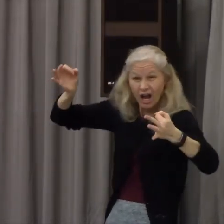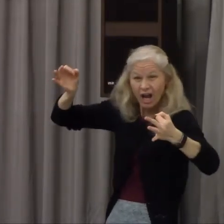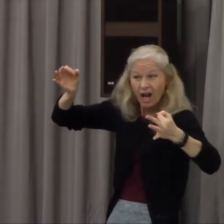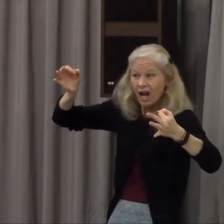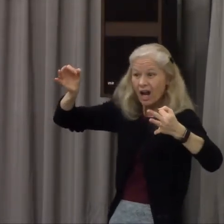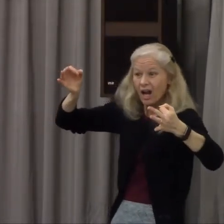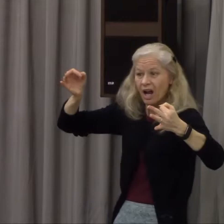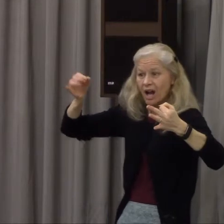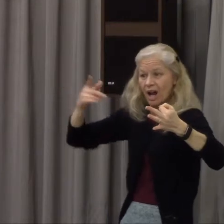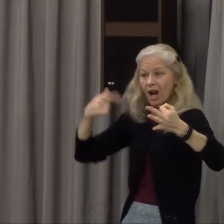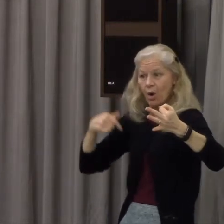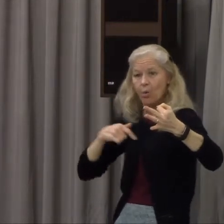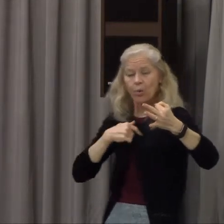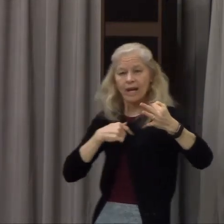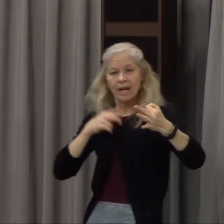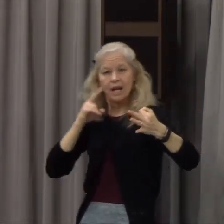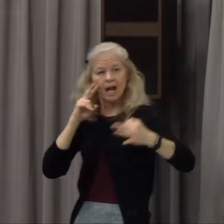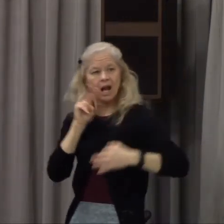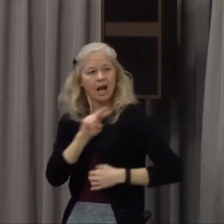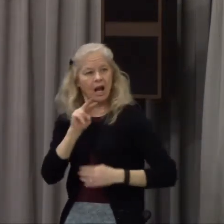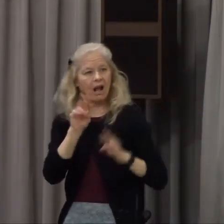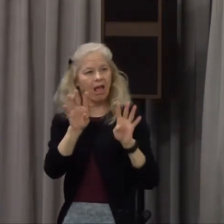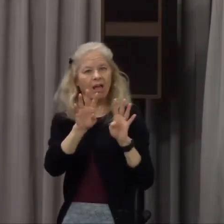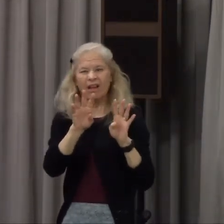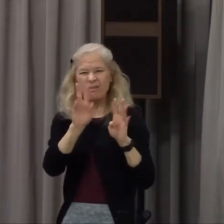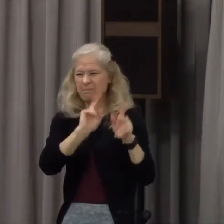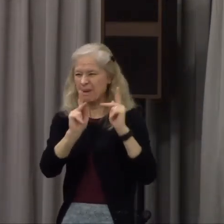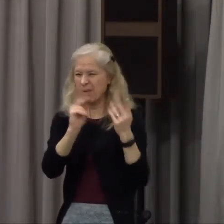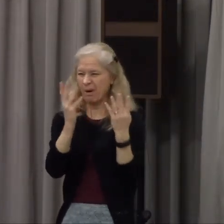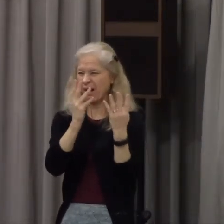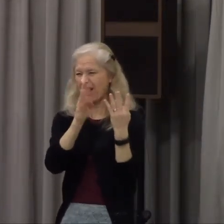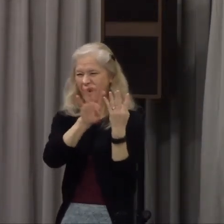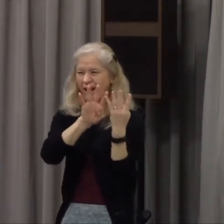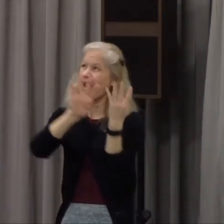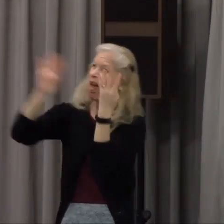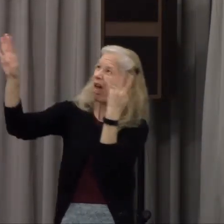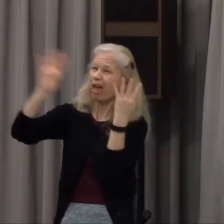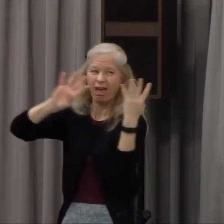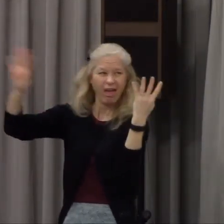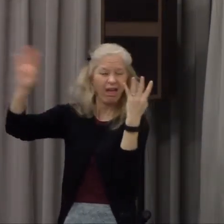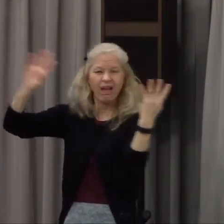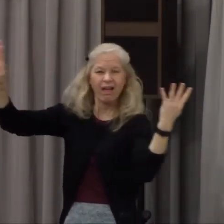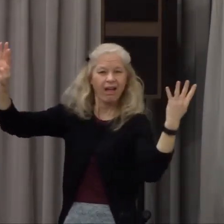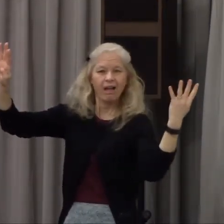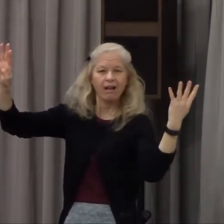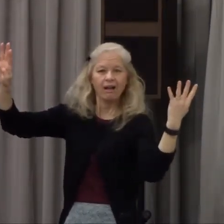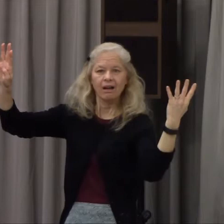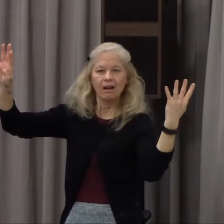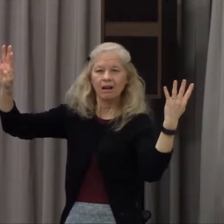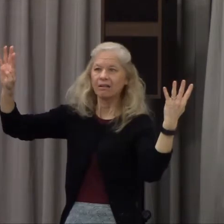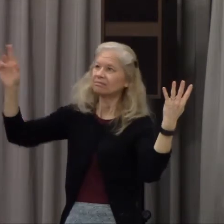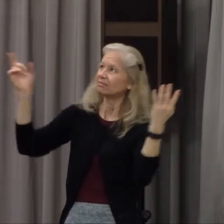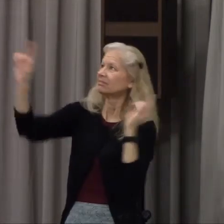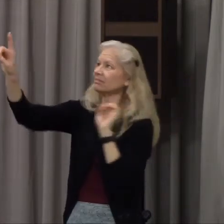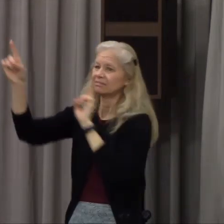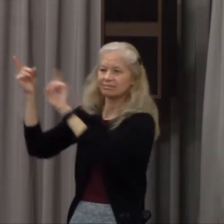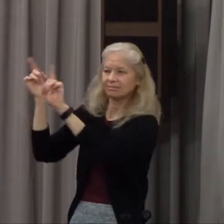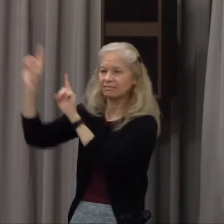a bitter part, too. Because we still have a hard time picturing that while we're